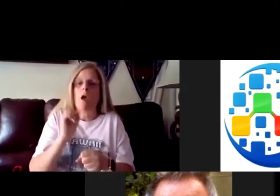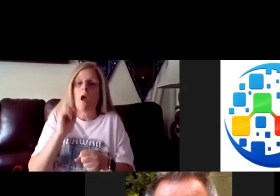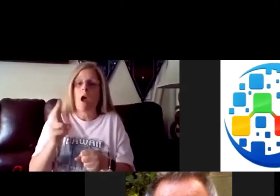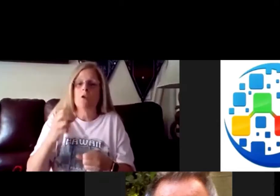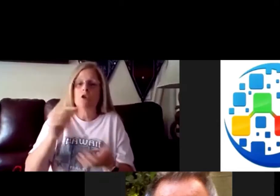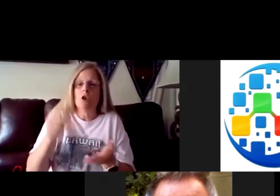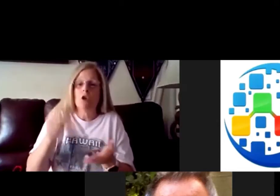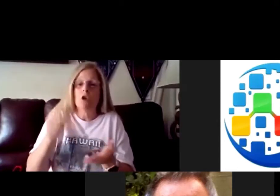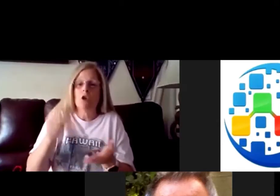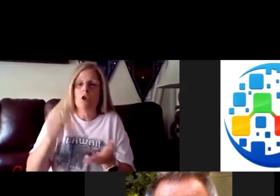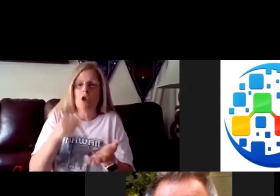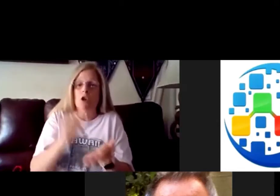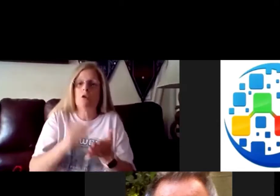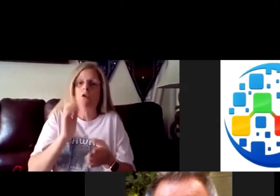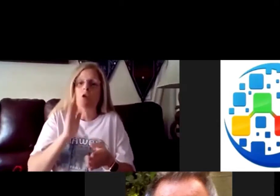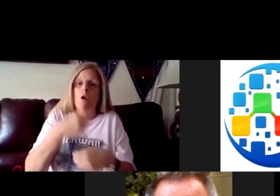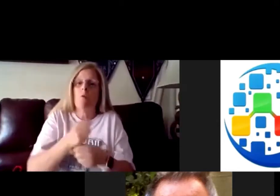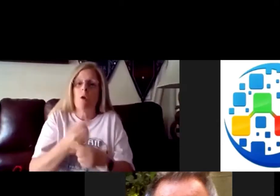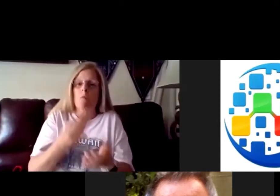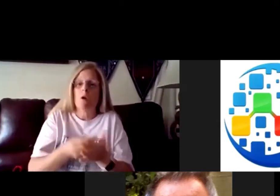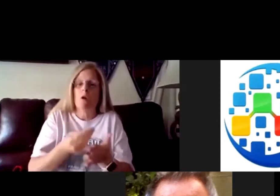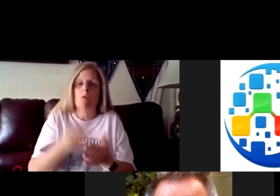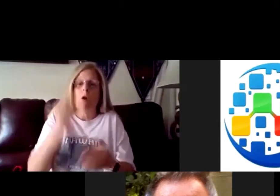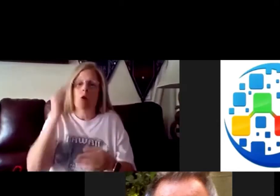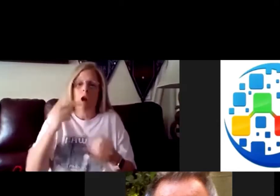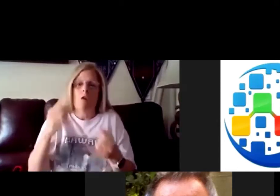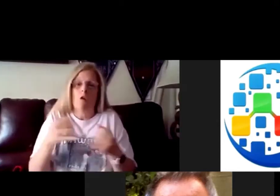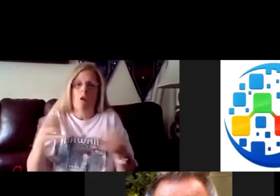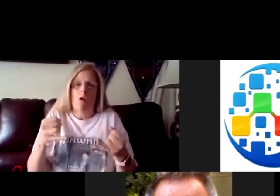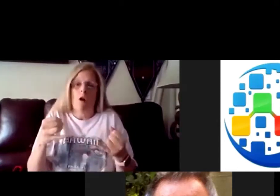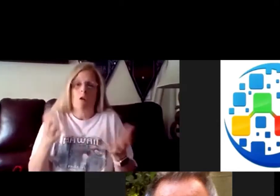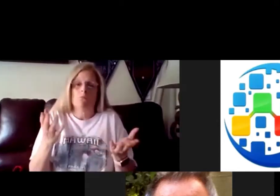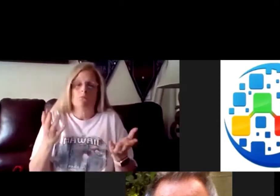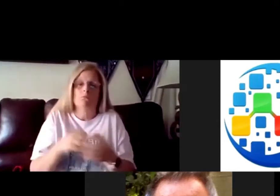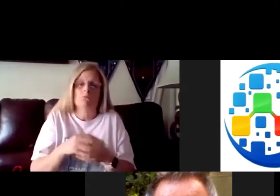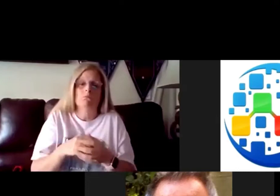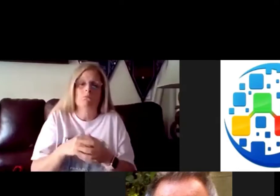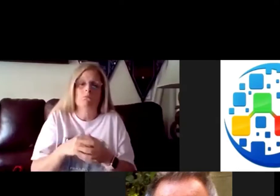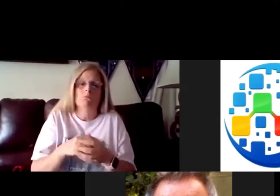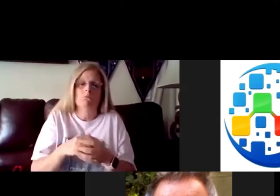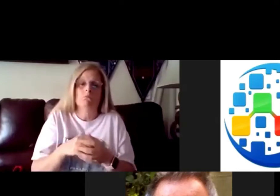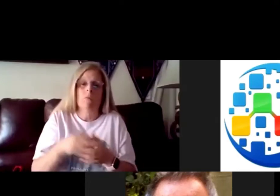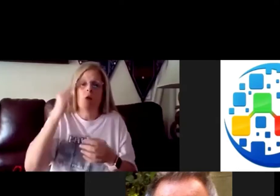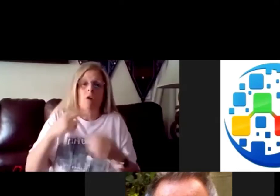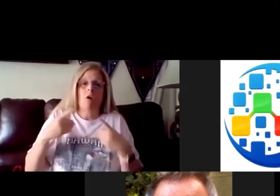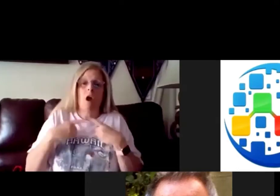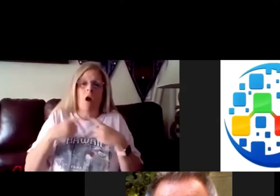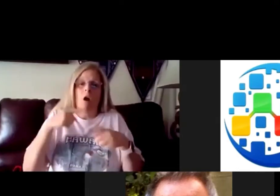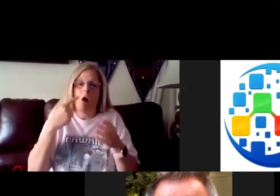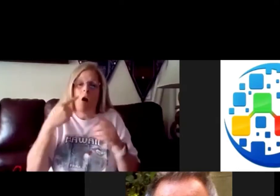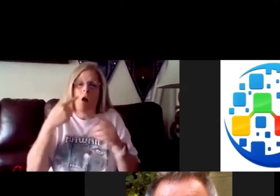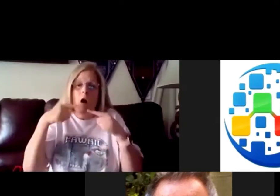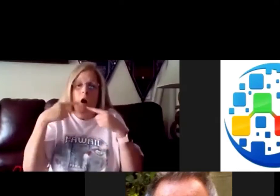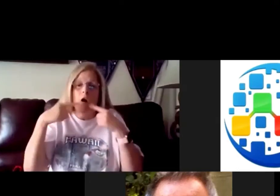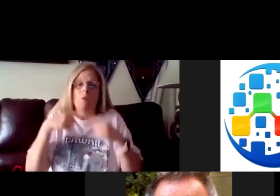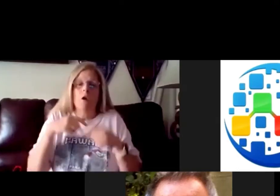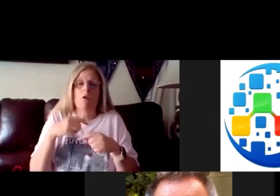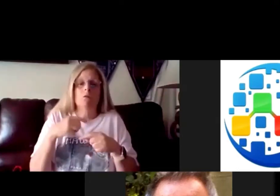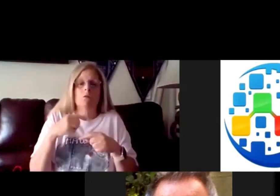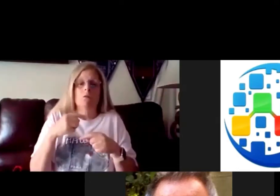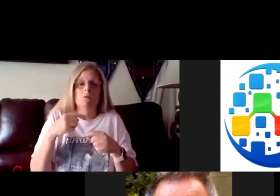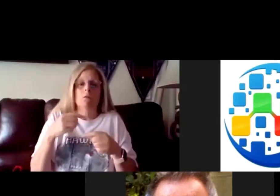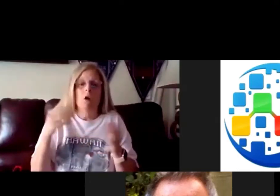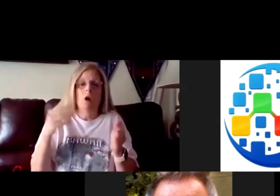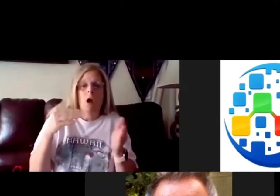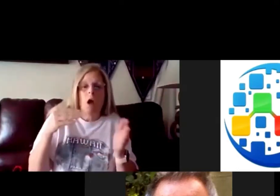make money. I've never heard that online. You will have never heard it online. And I've never had an argument against someone making money for